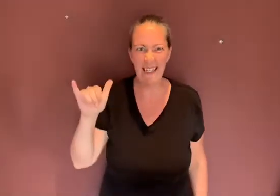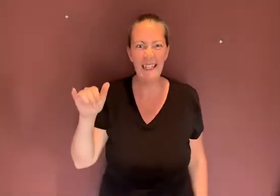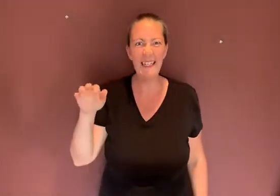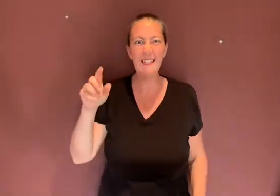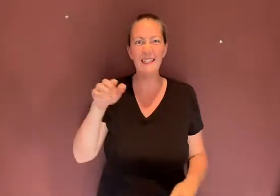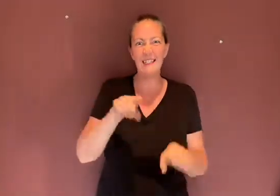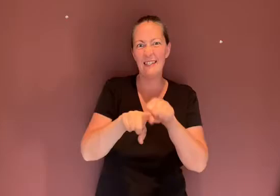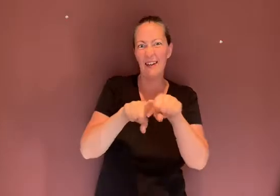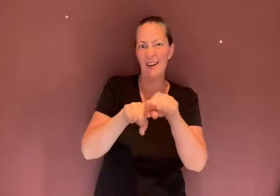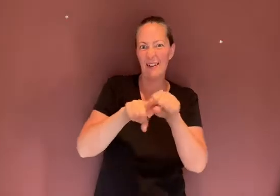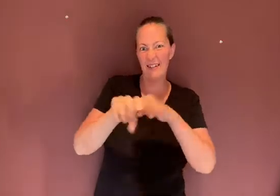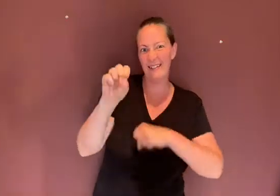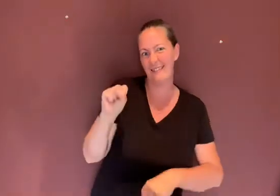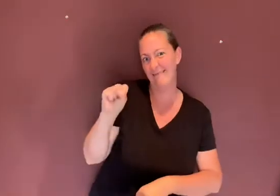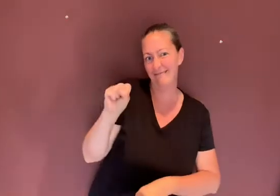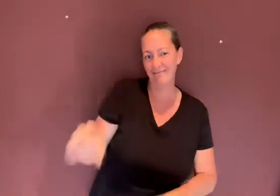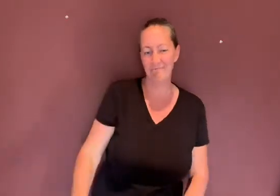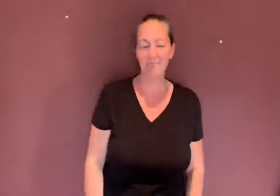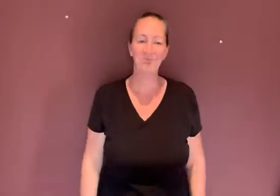smelly socks.